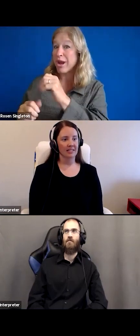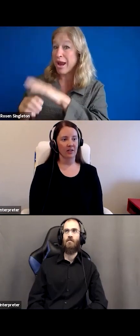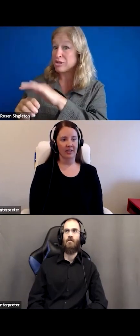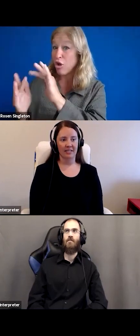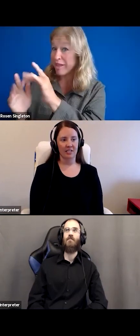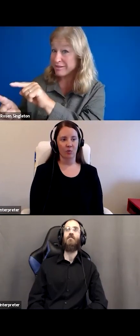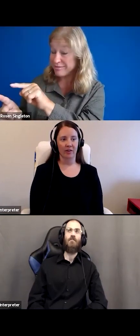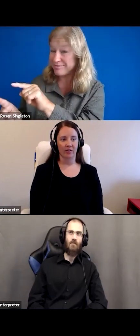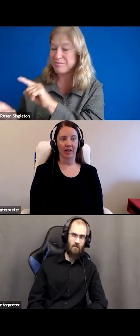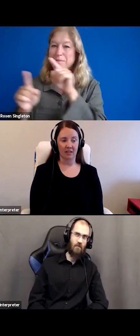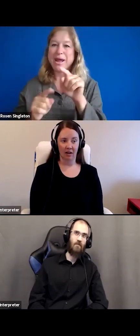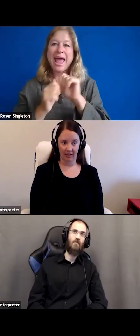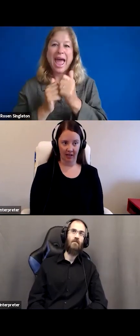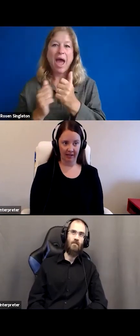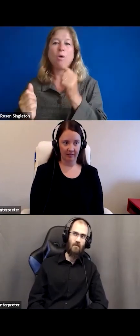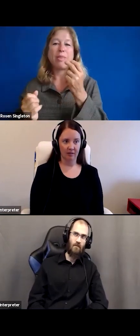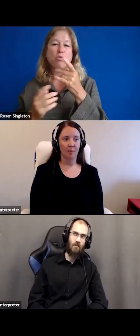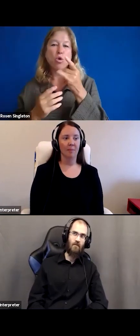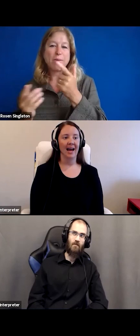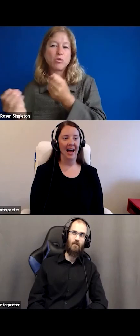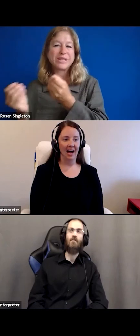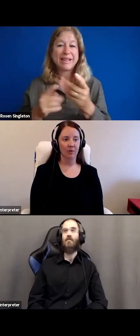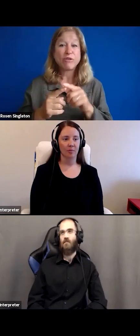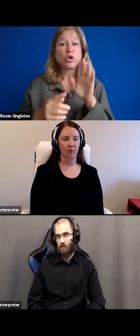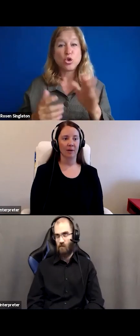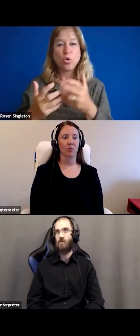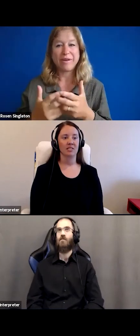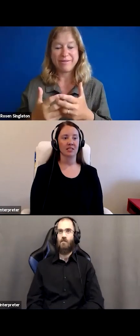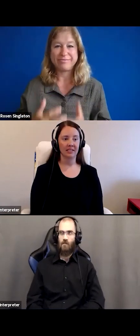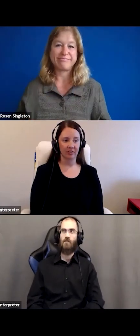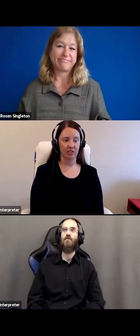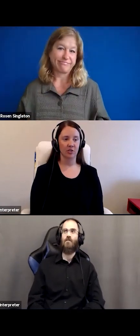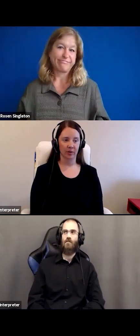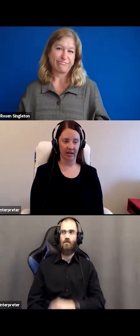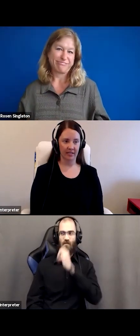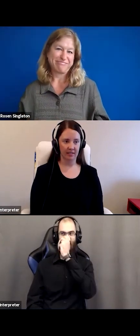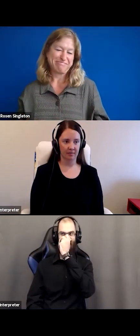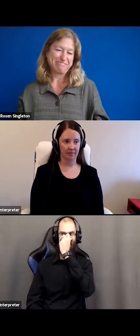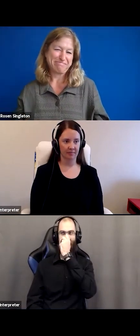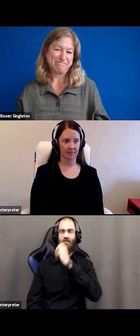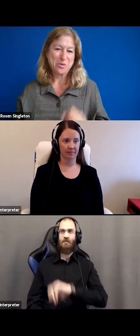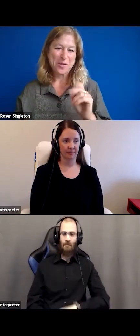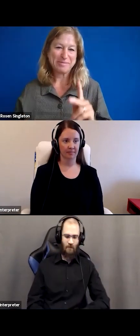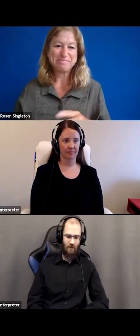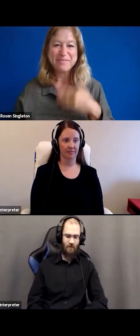not necessarily the test of whether or not it's online, but how the programming was delivered to your device.